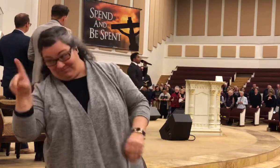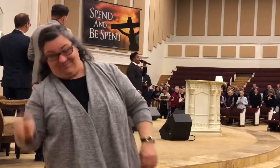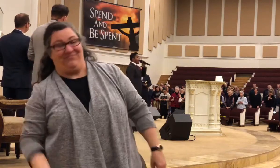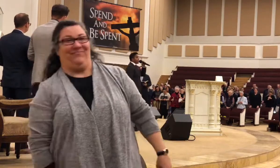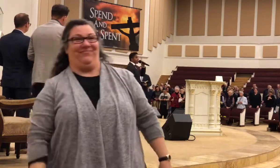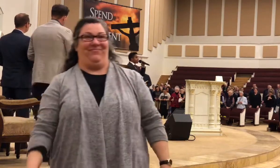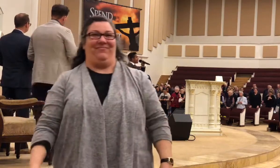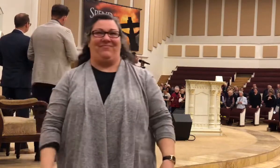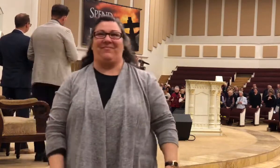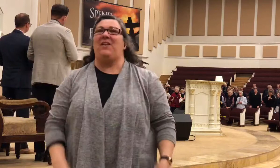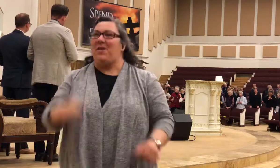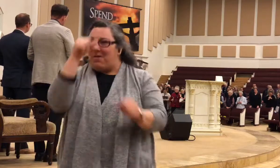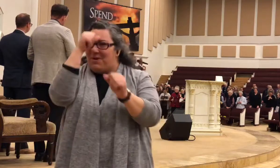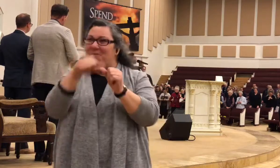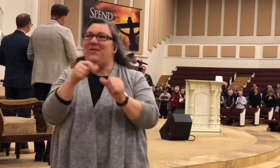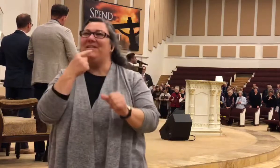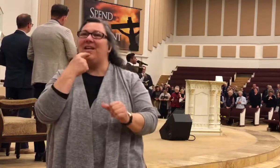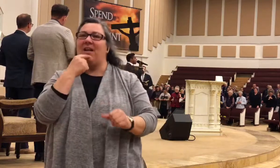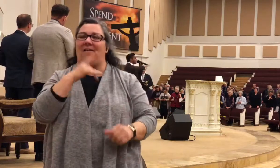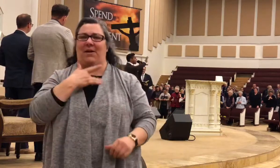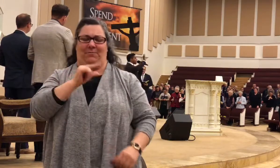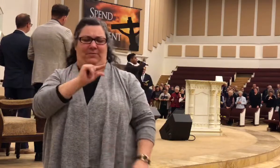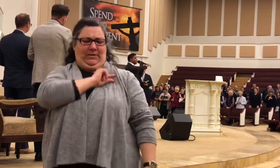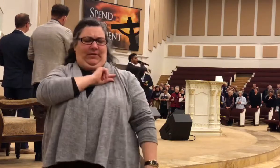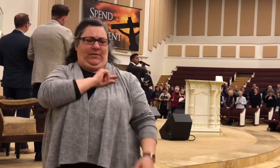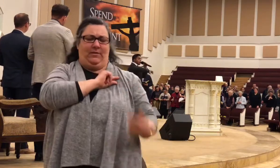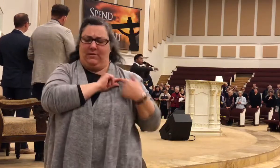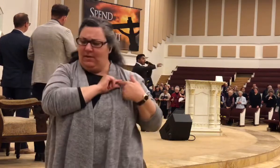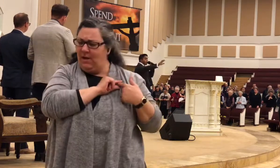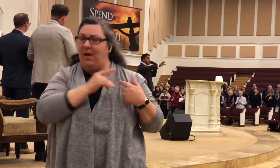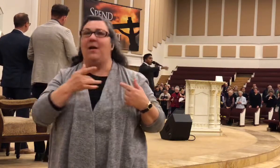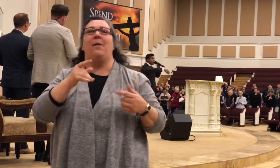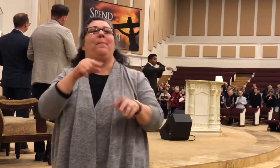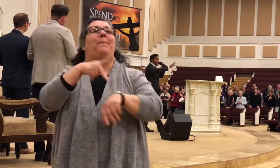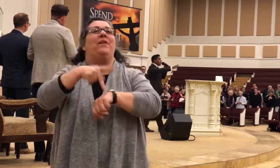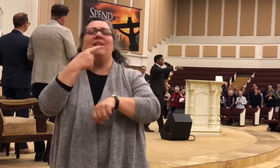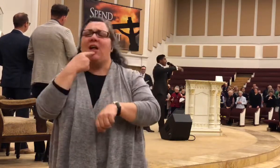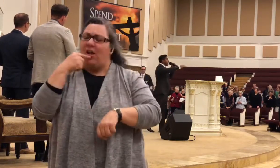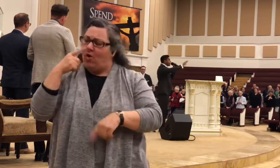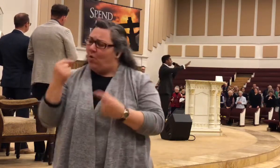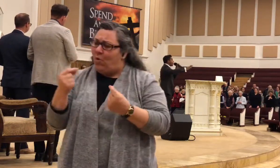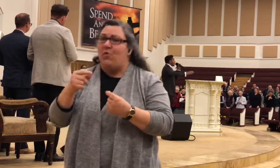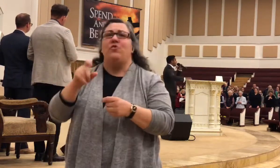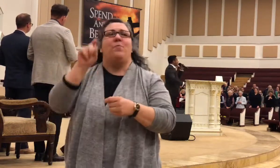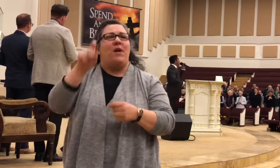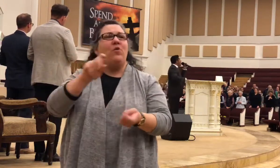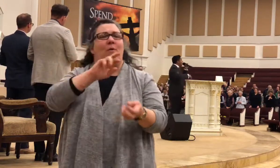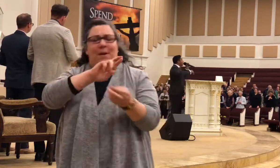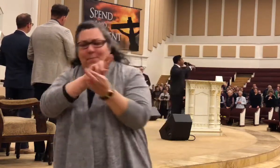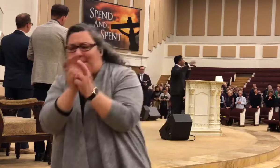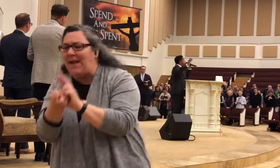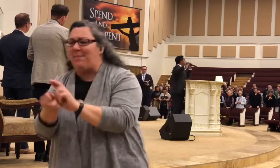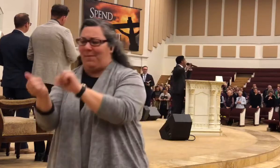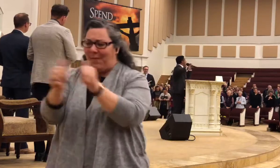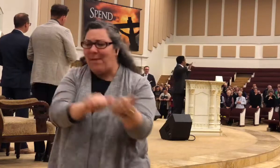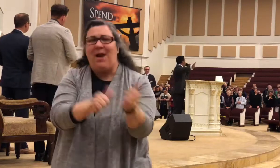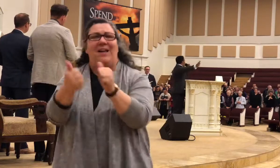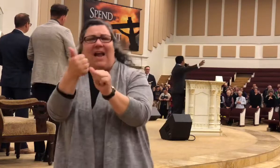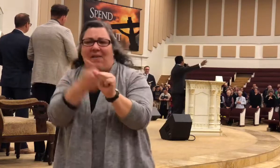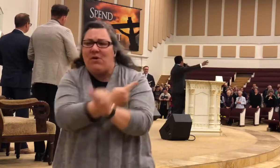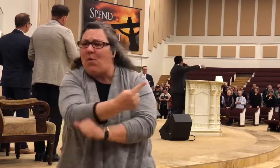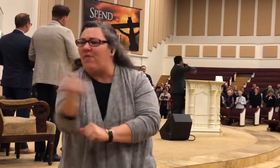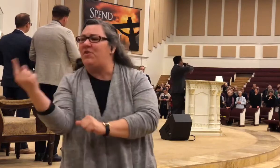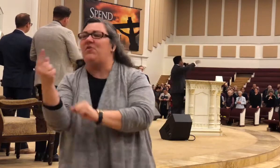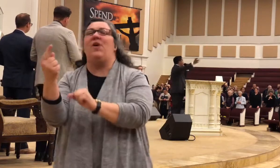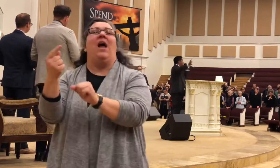You remember what happened? He said, "All right, they got convicted." And Peter said, "You must repent and be baptized, every one of you." And they ended up receiving the gift of